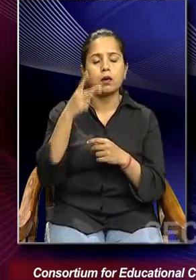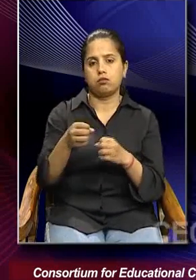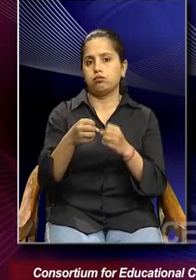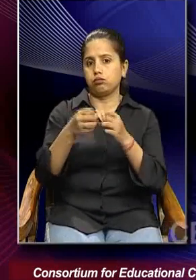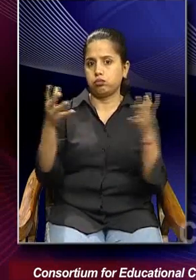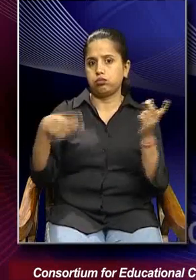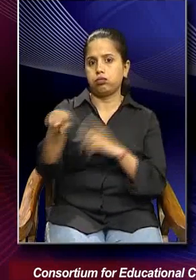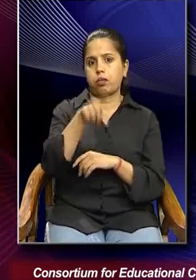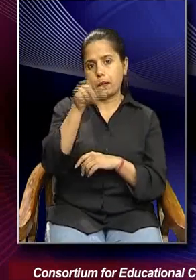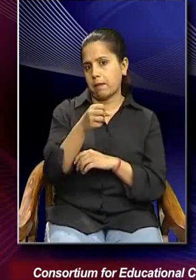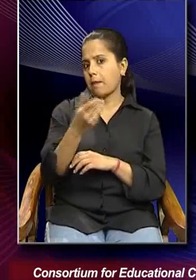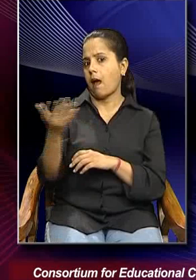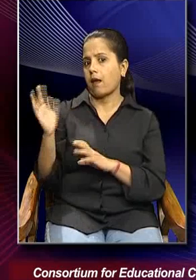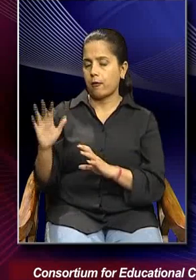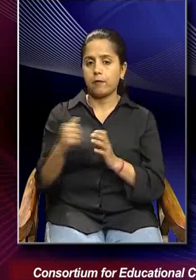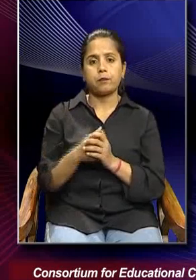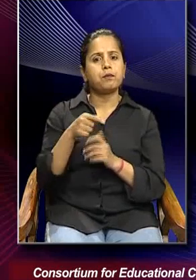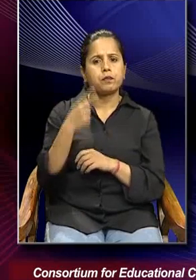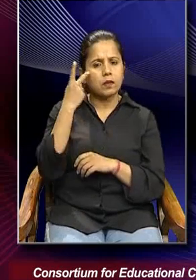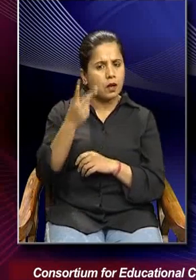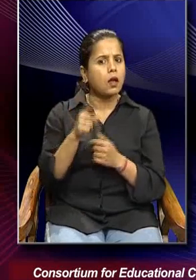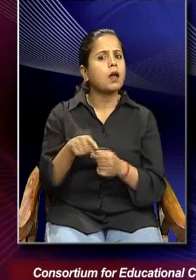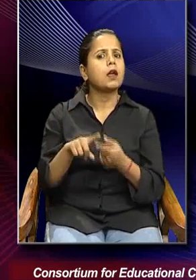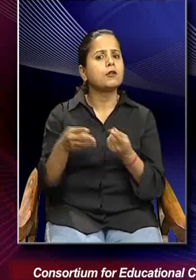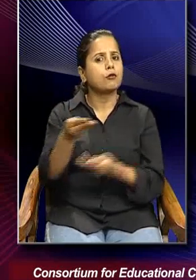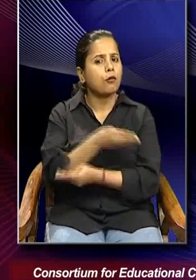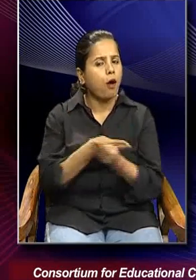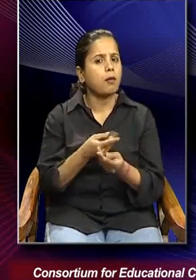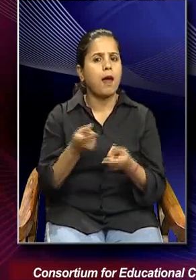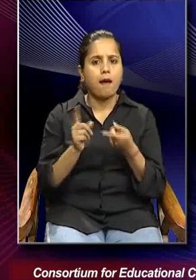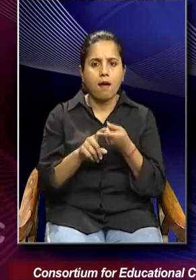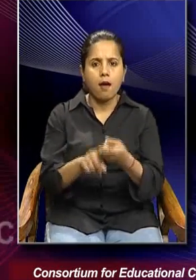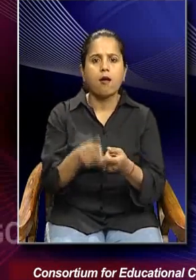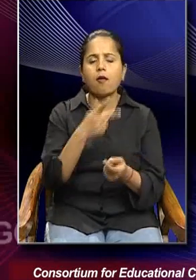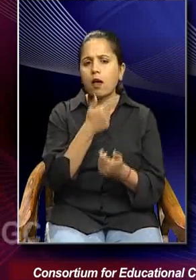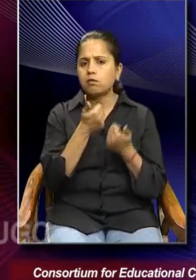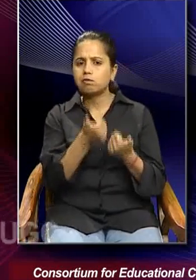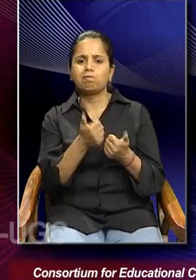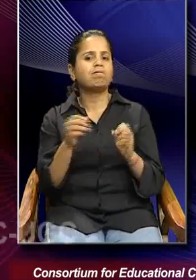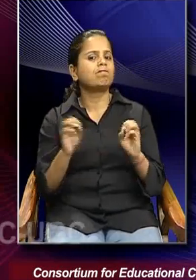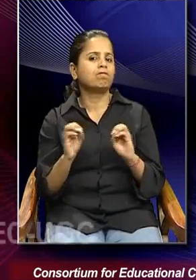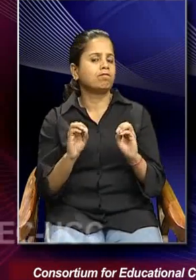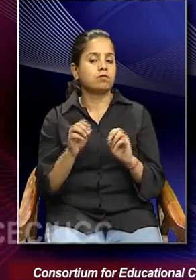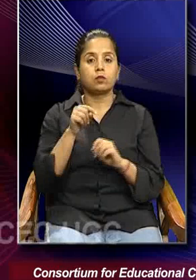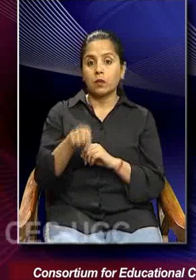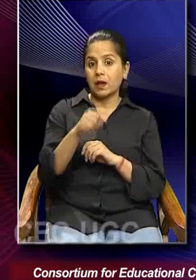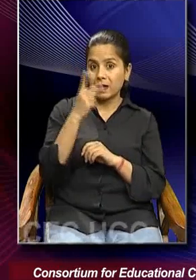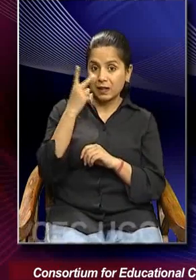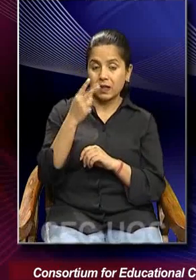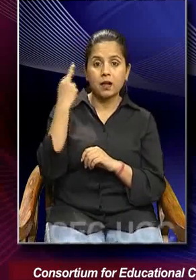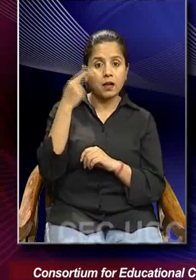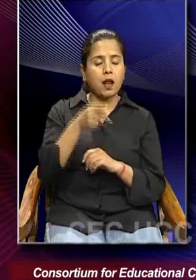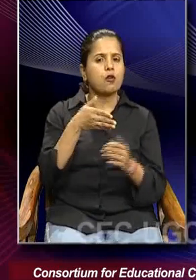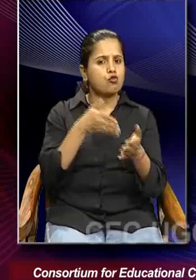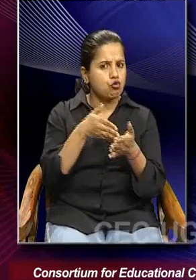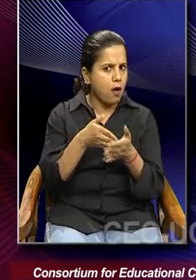marginal farmers, and so therefore their economic circumstances are not well to do. So because of the